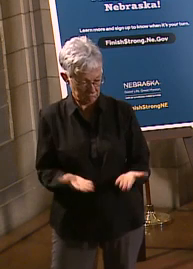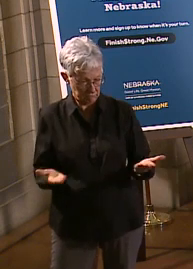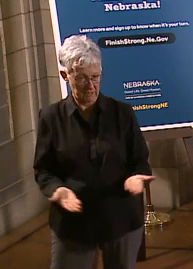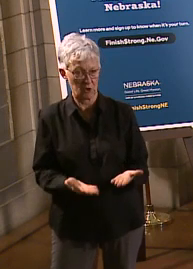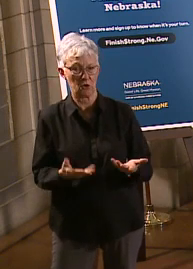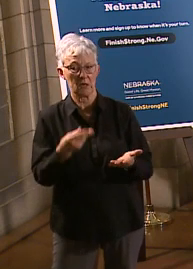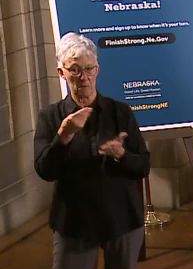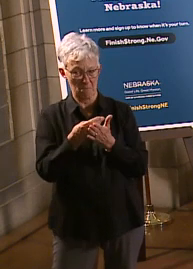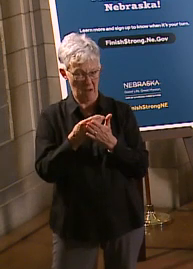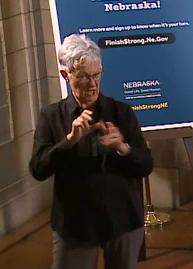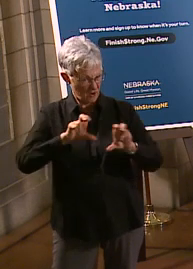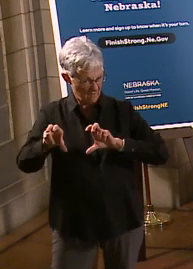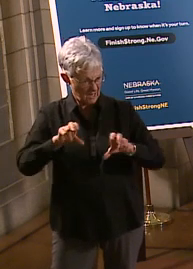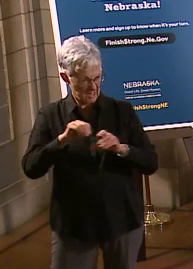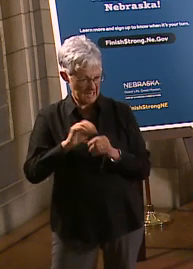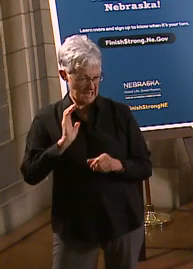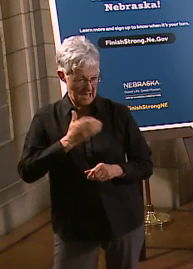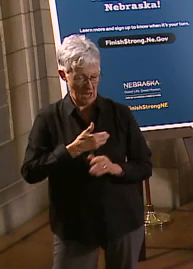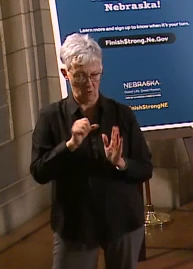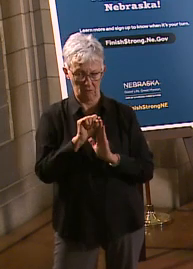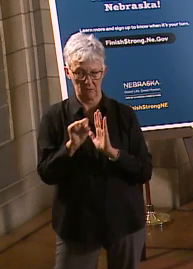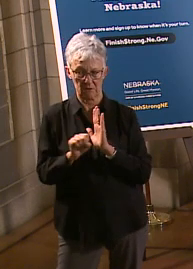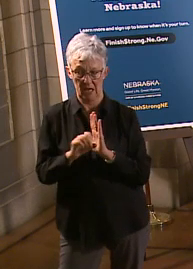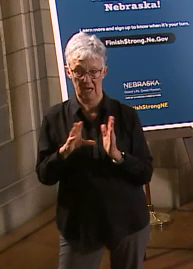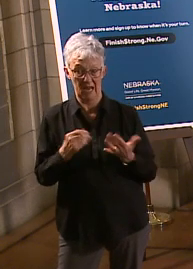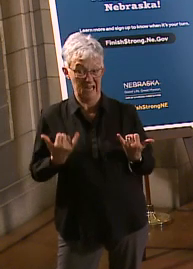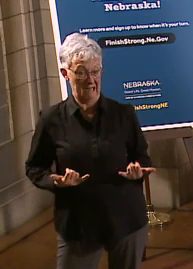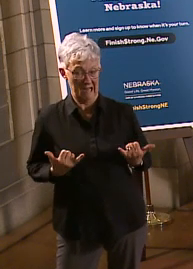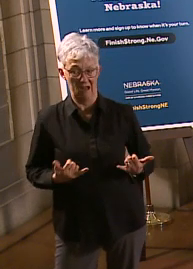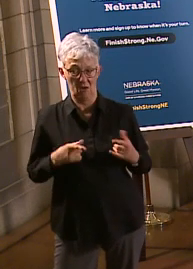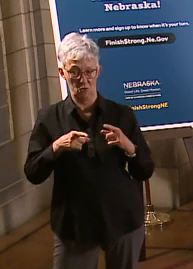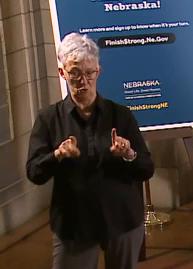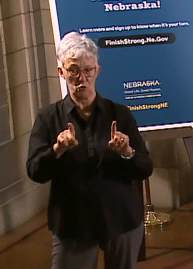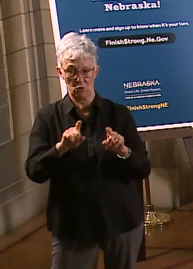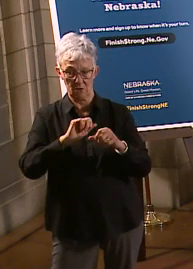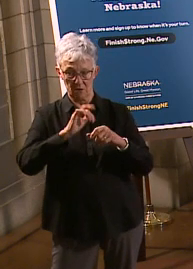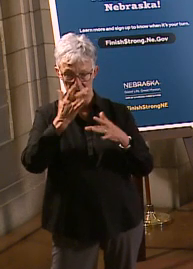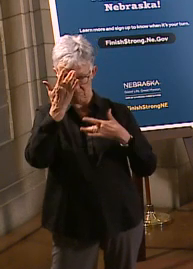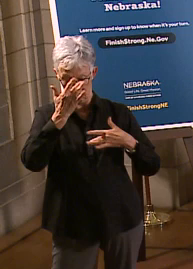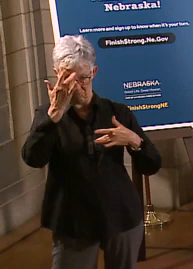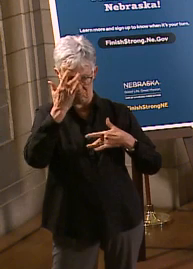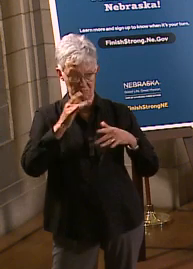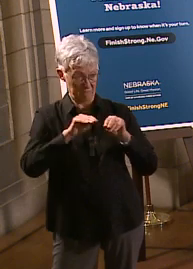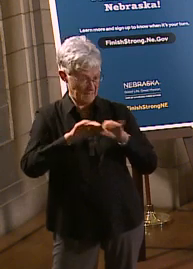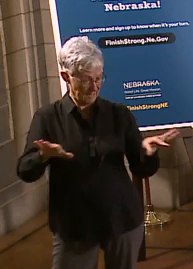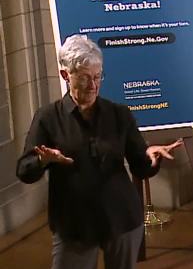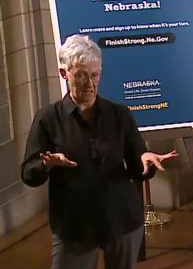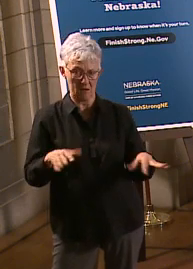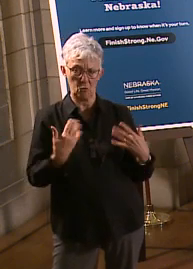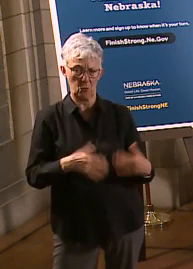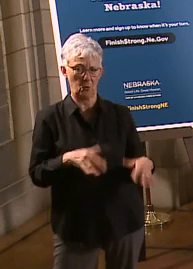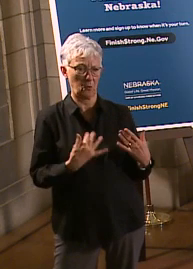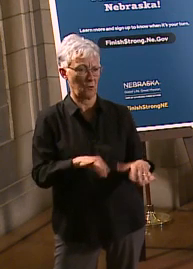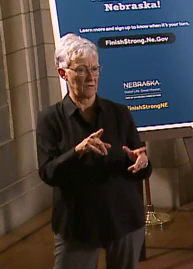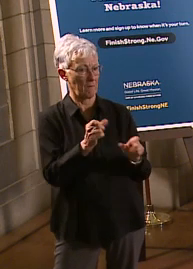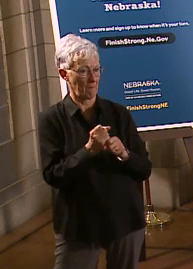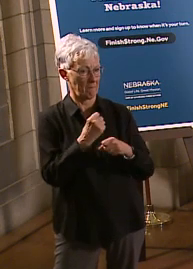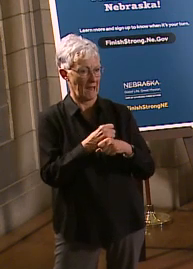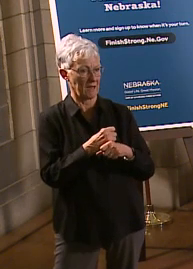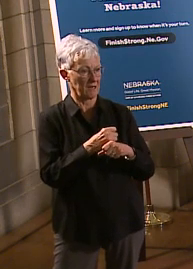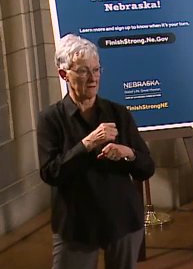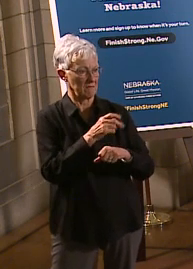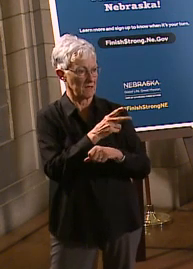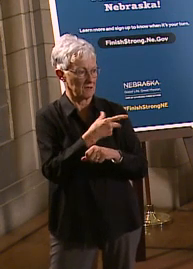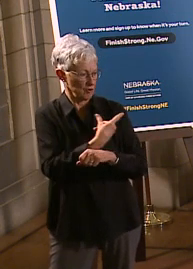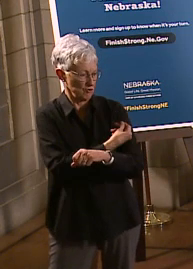but certainly during this pandemic, the needles and syringes you're producing to help people get the vaccine so that we can get through this pandemic, and